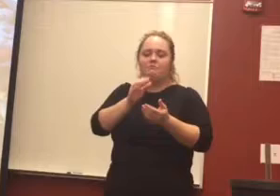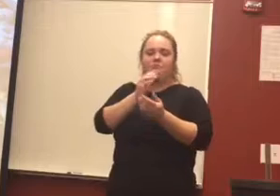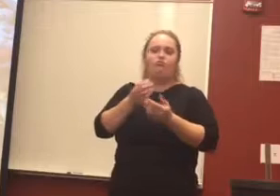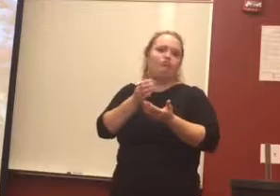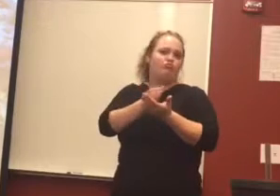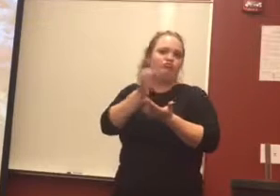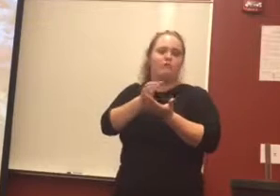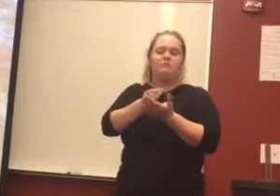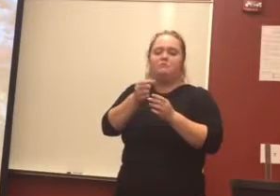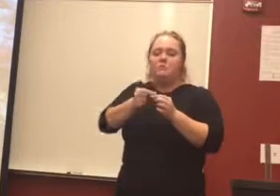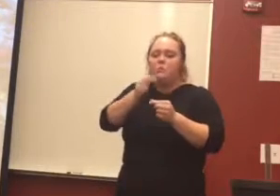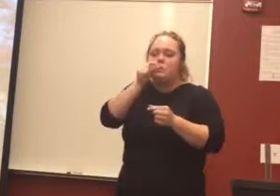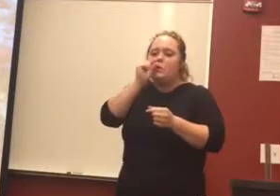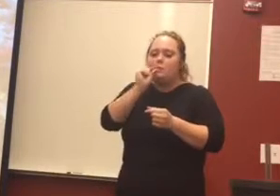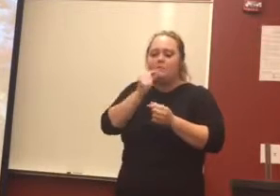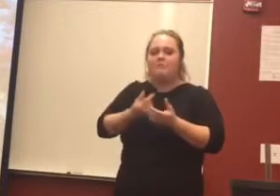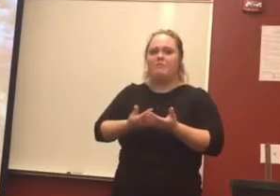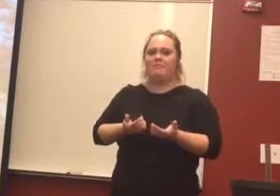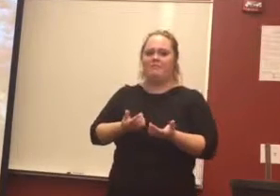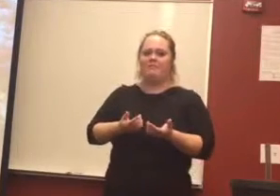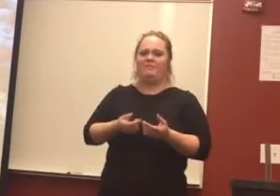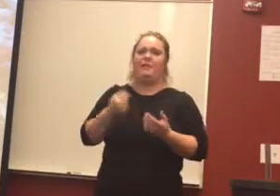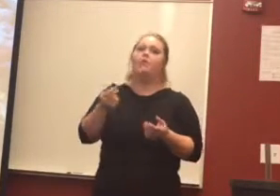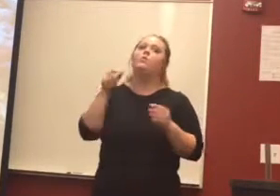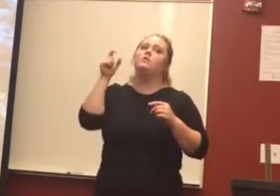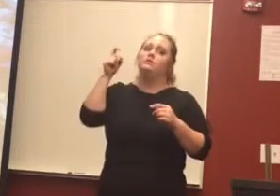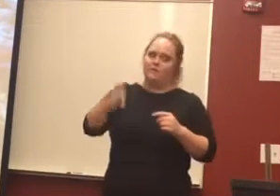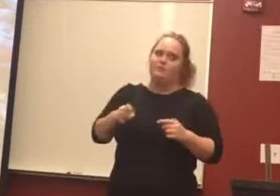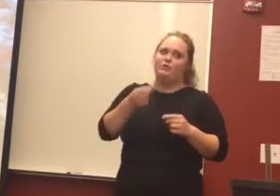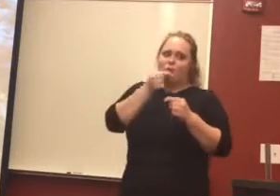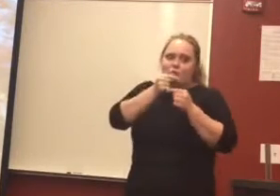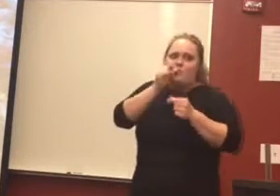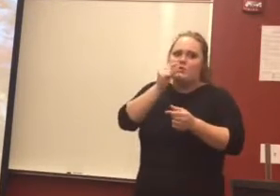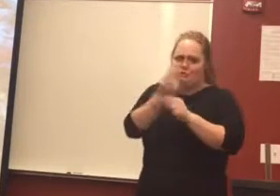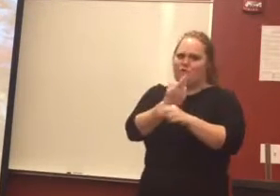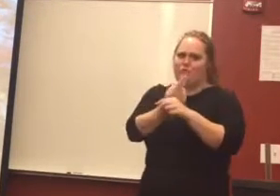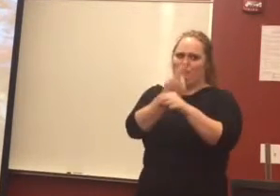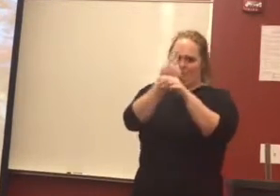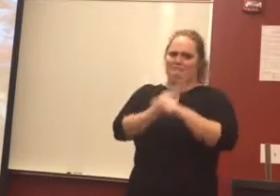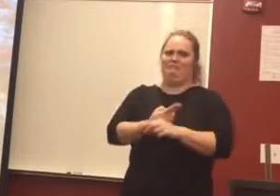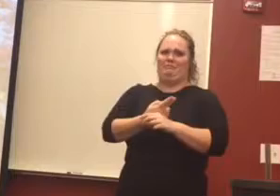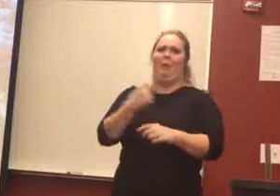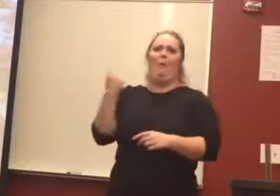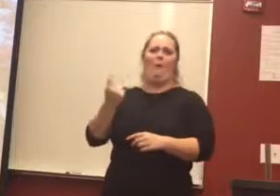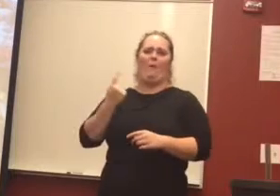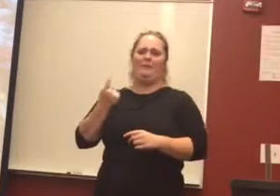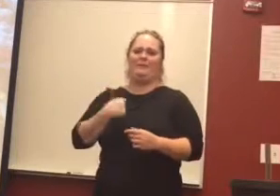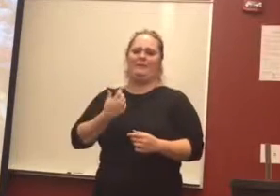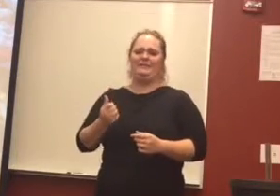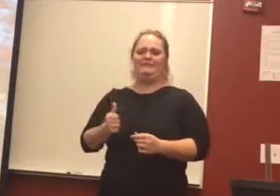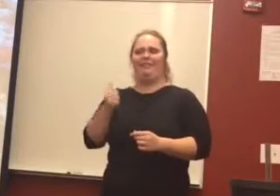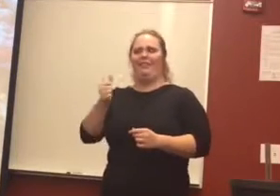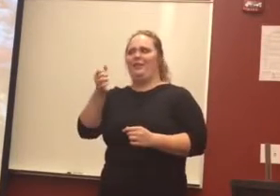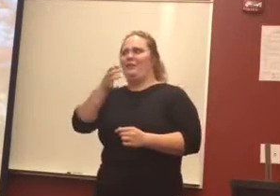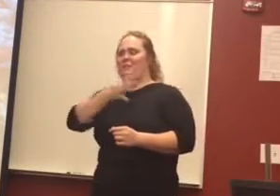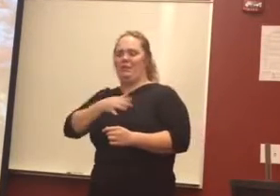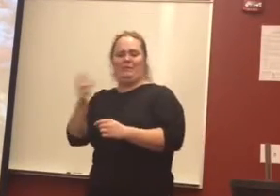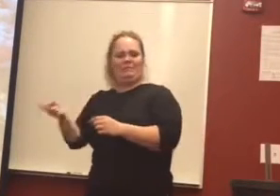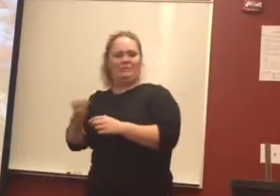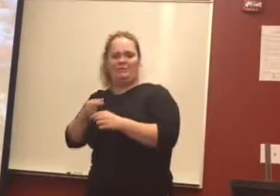Coke, and this lady was just like, I was like, I'm so sorry. And I just put a straw in it. I felt